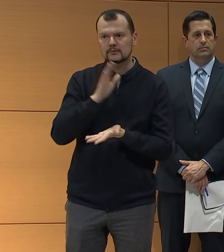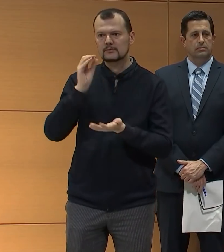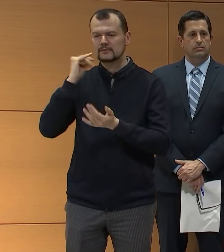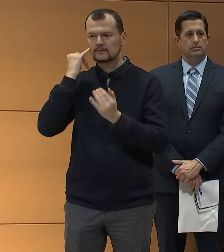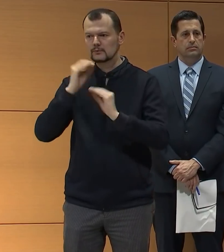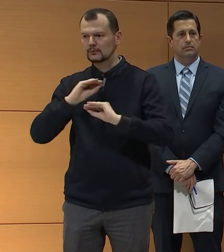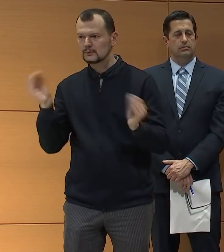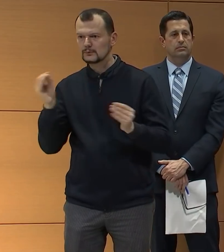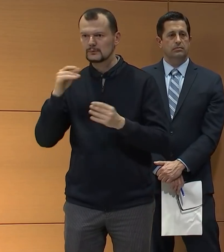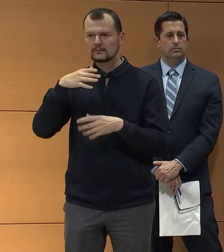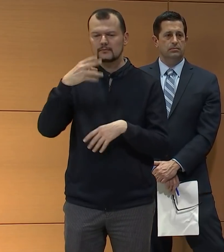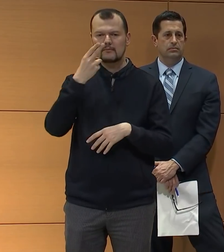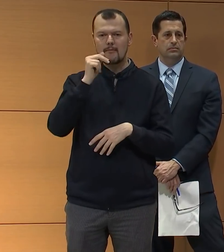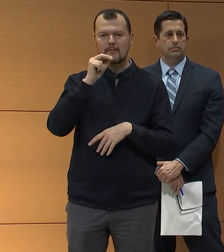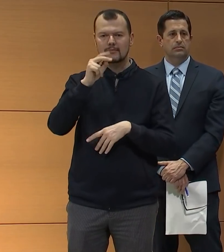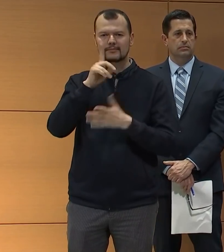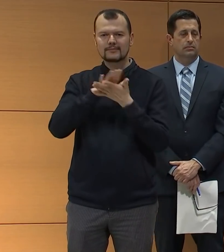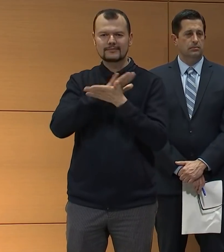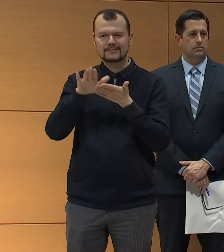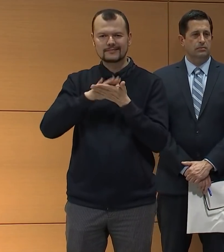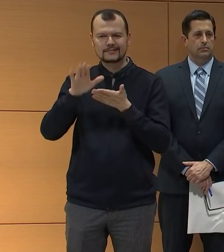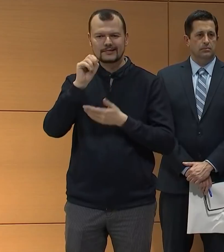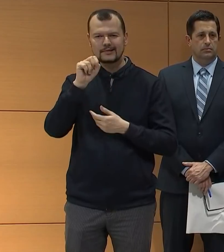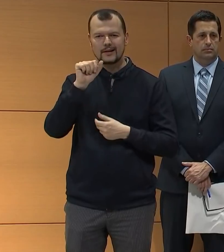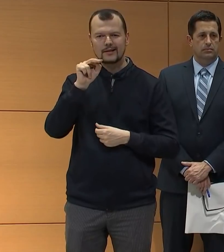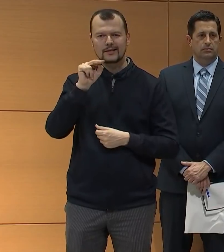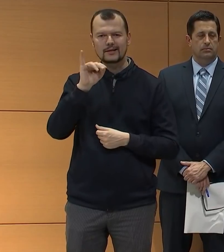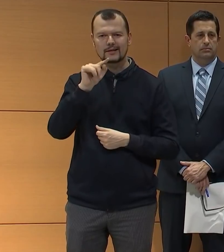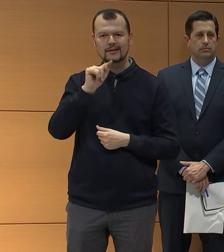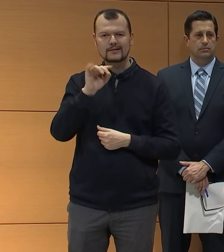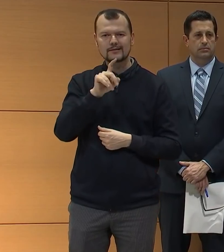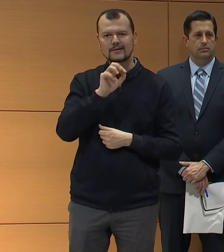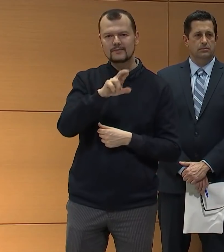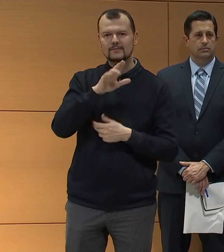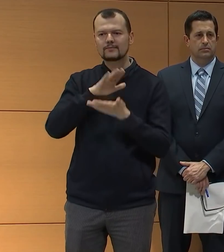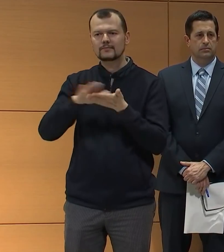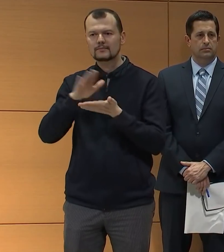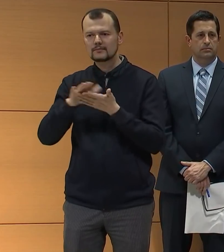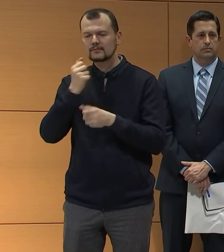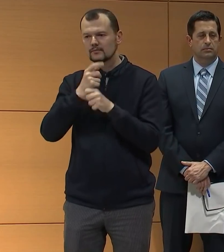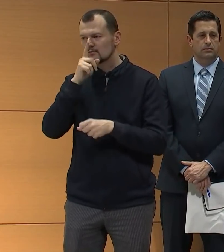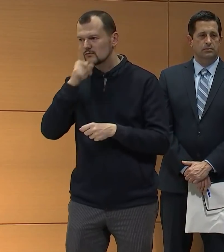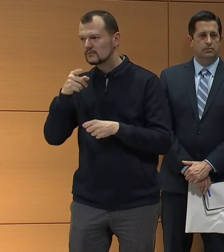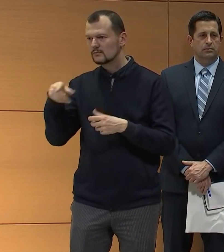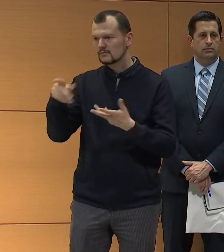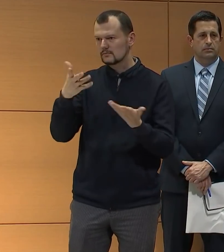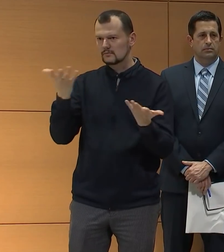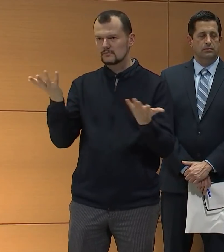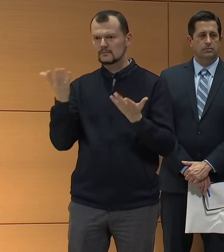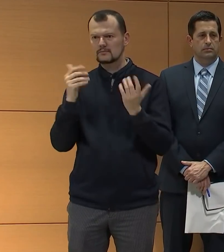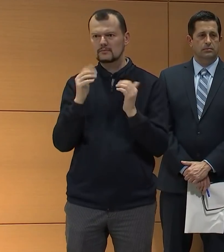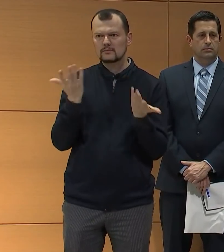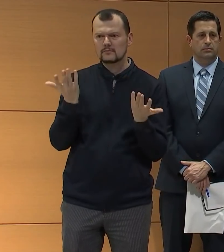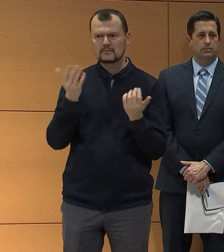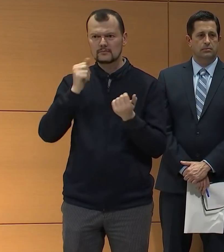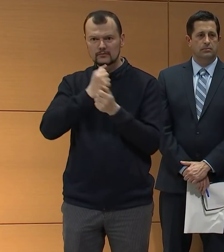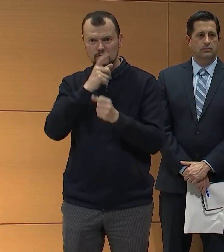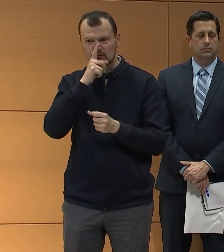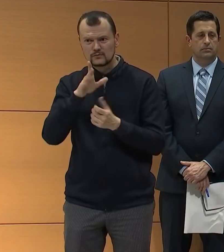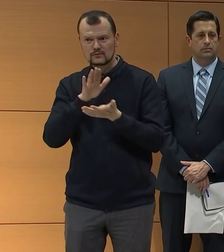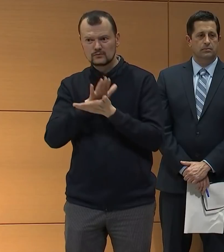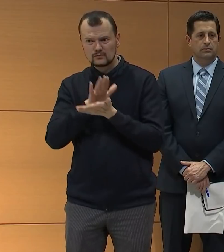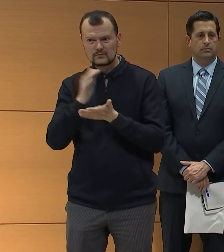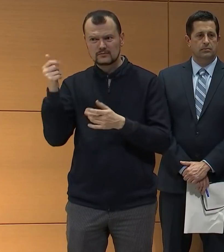feel uncomfortable? Number two, do Fairfax County public schools, we're talking about elementary, middle, and high schools, have proper